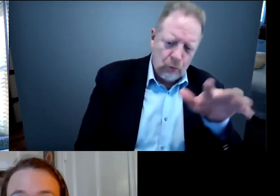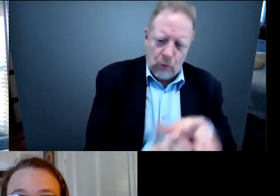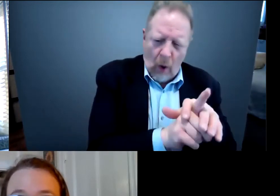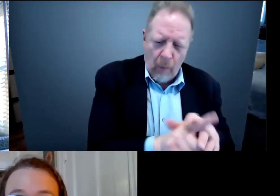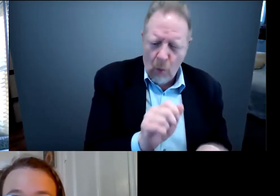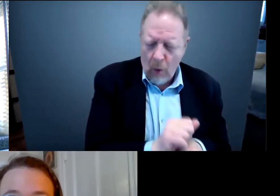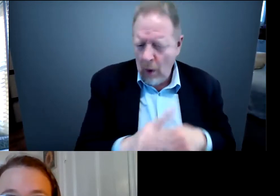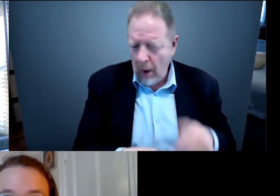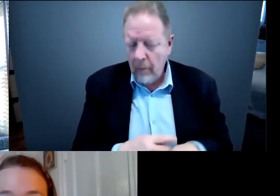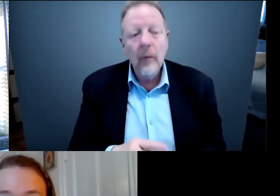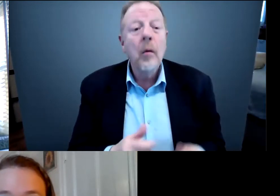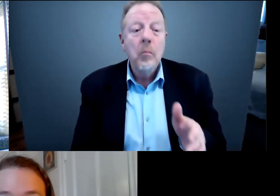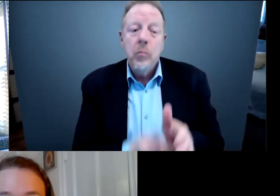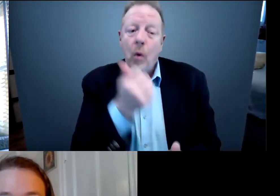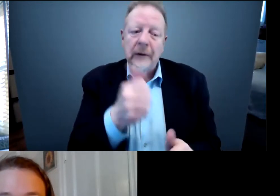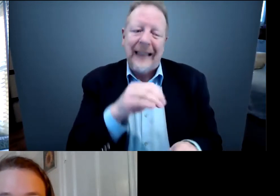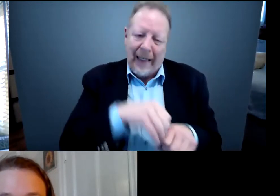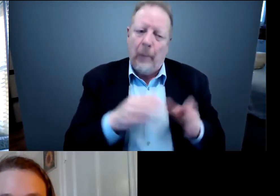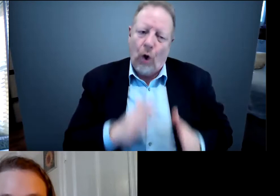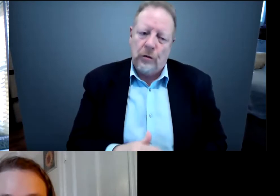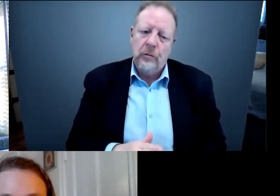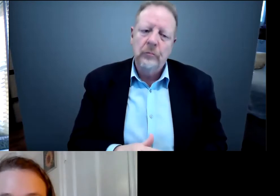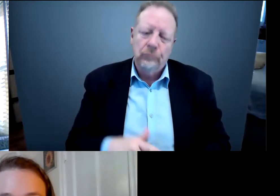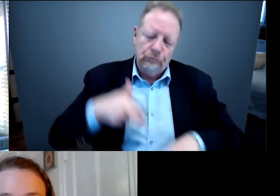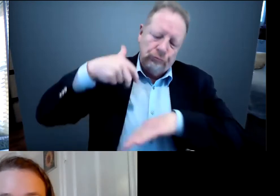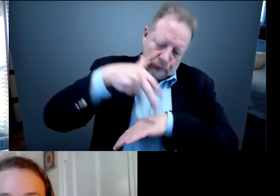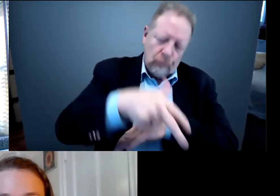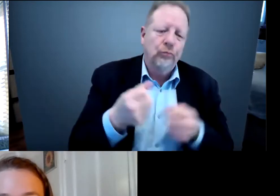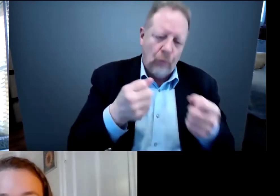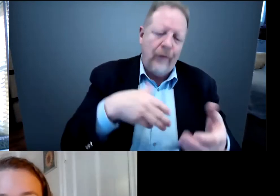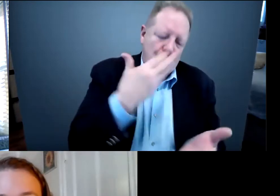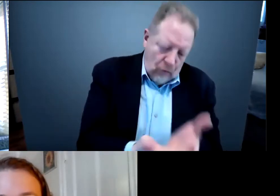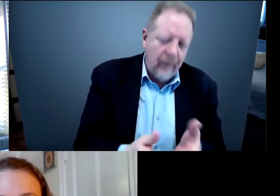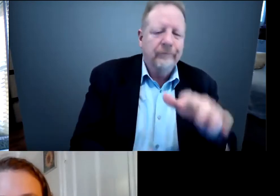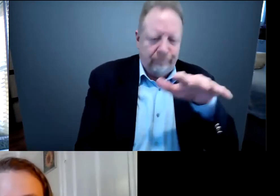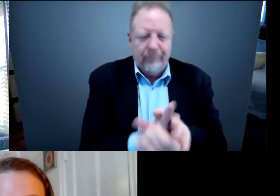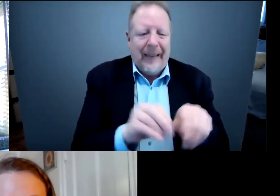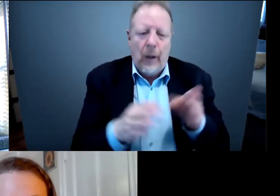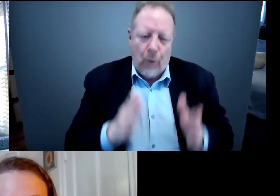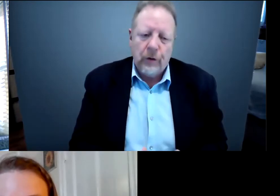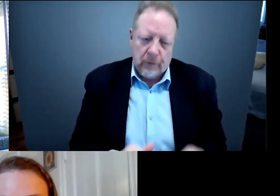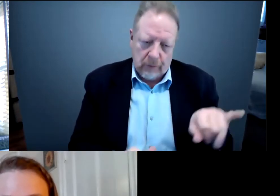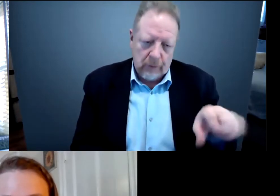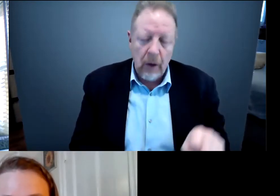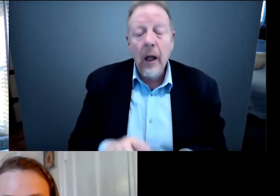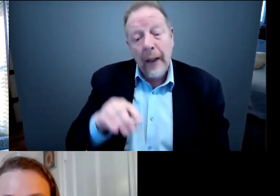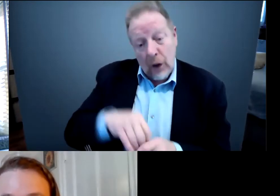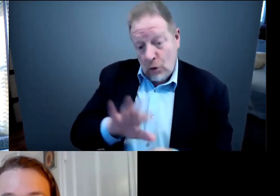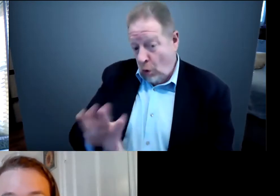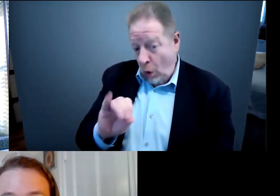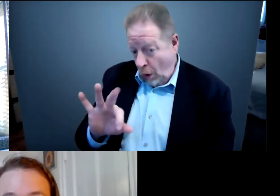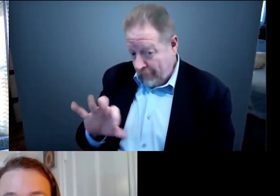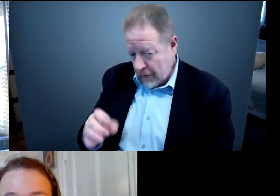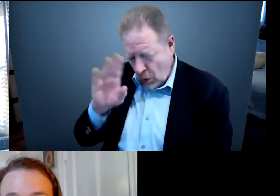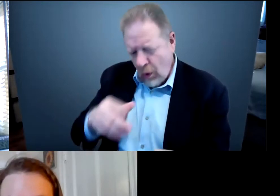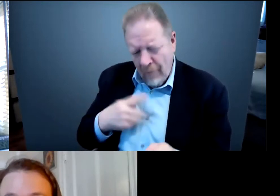communication? It's primarily in person. Primarily in person. And are they situated at your offices? And I know you have one